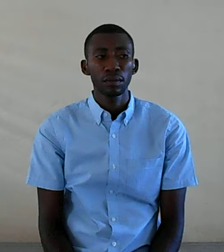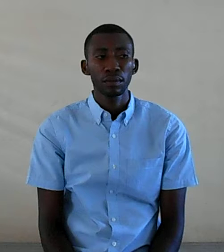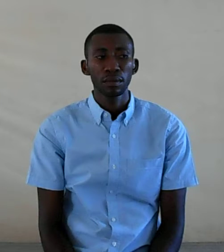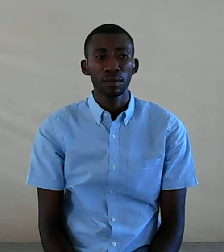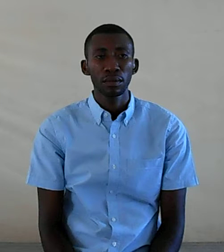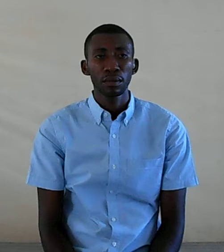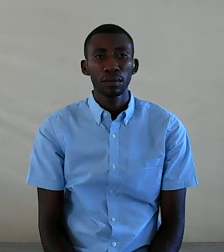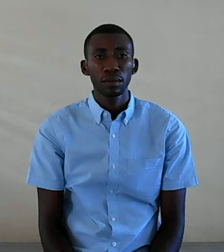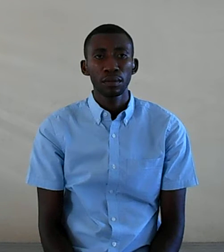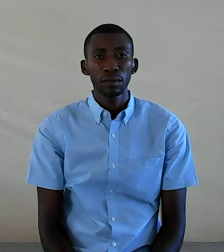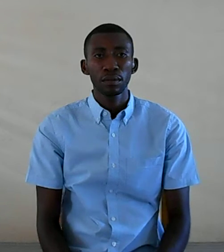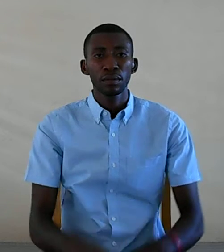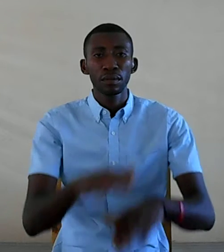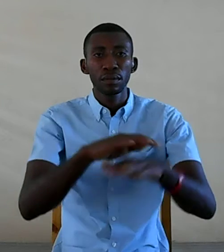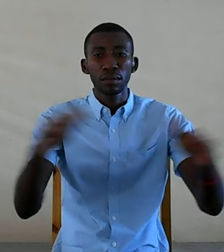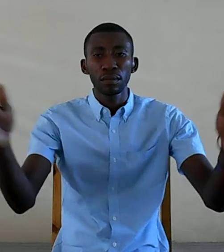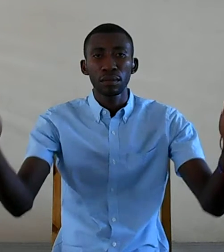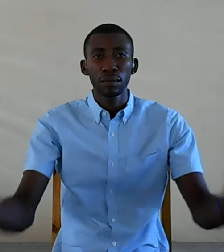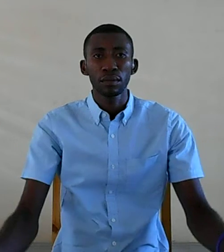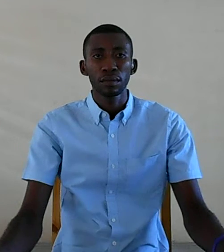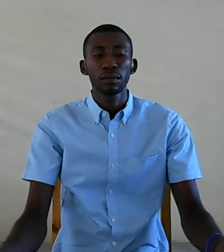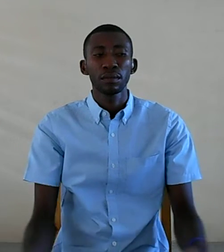Table. Table.